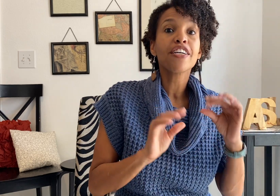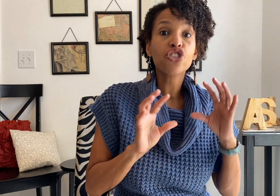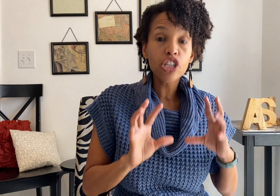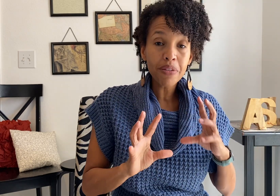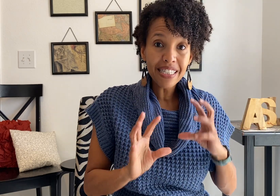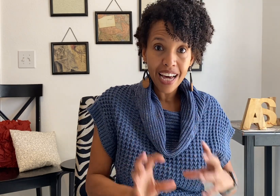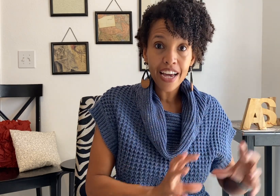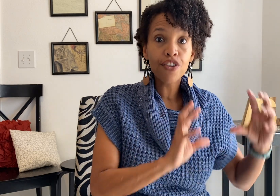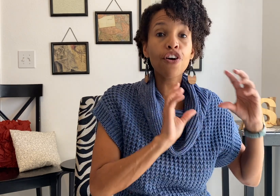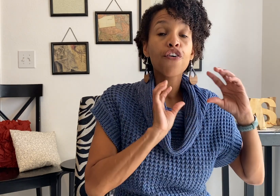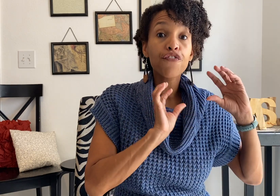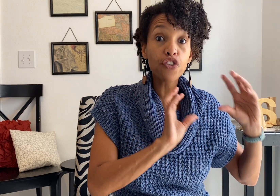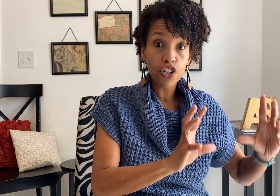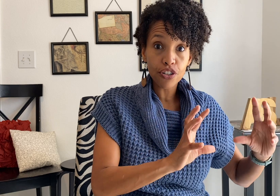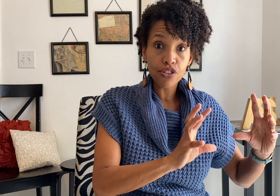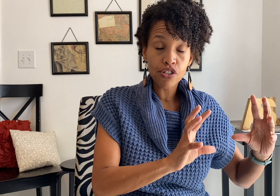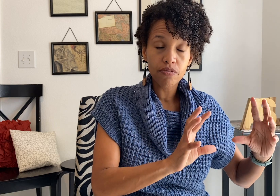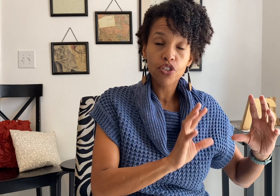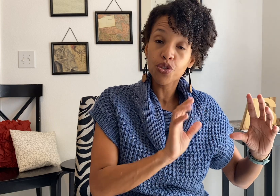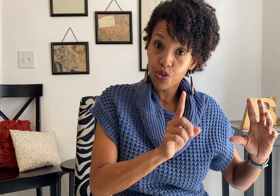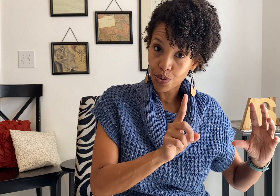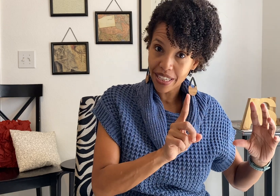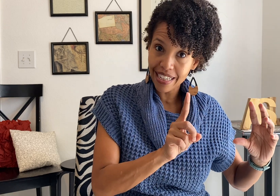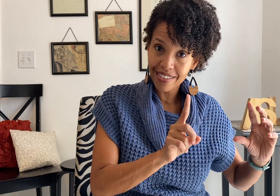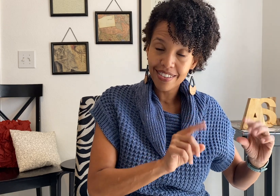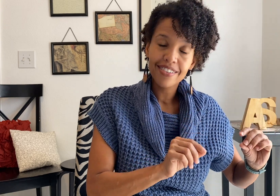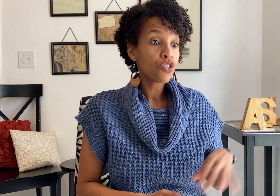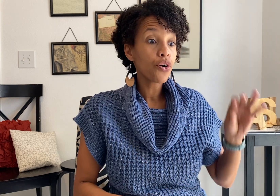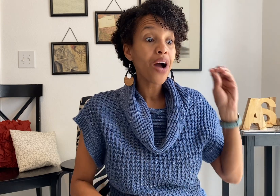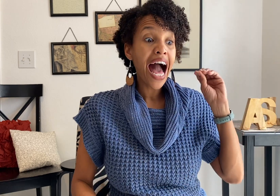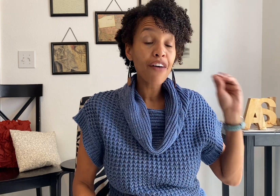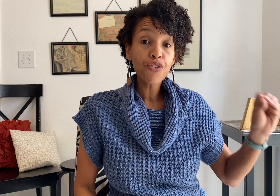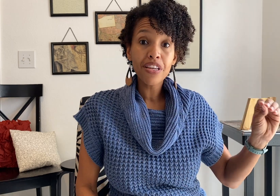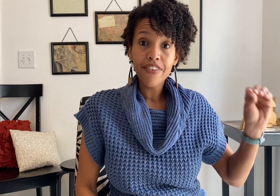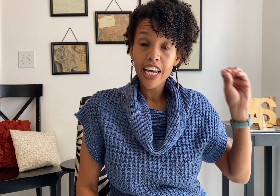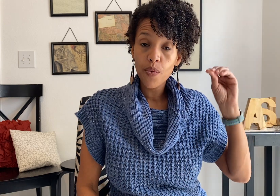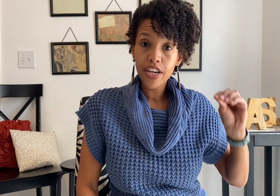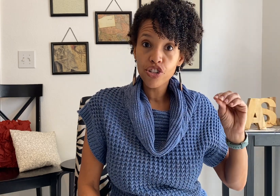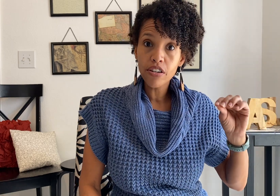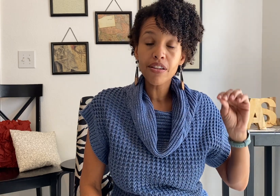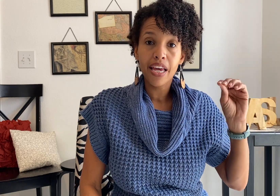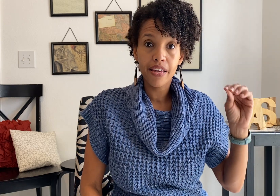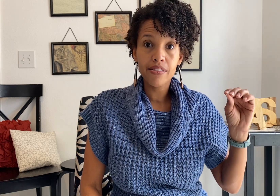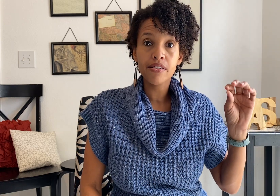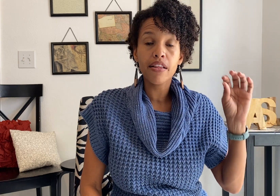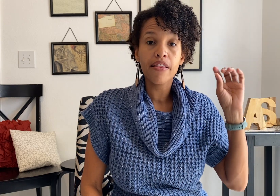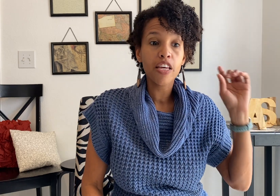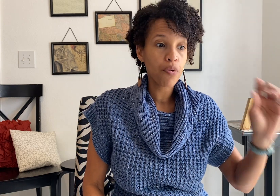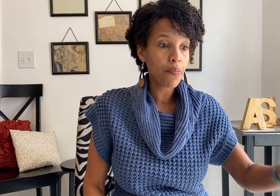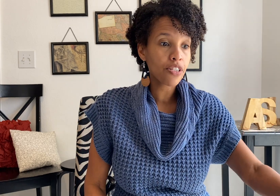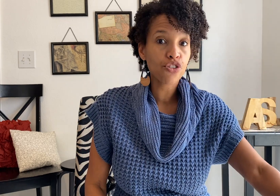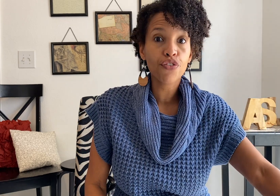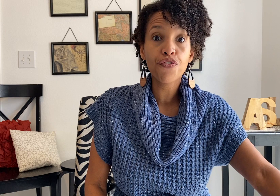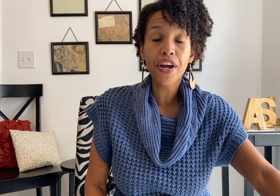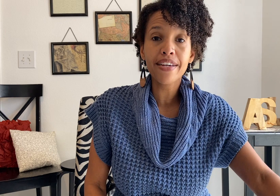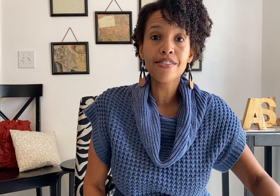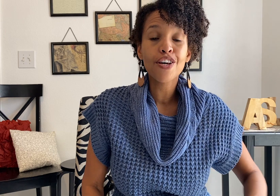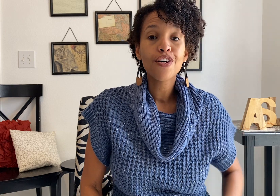should be signed first, usually. So after the evaluation is the prepositional phrase. So we're